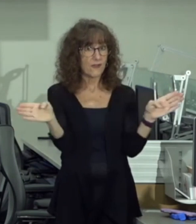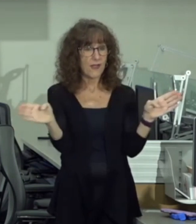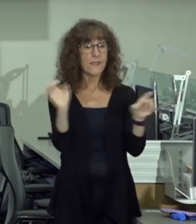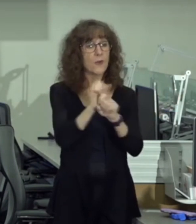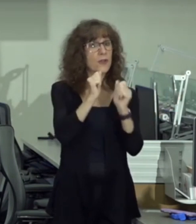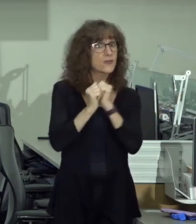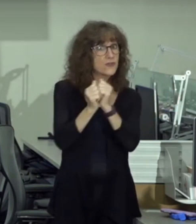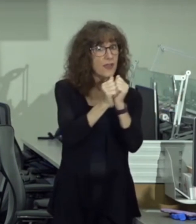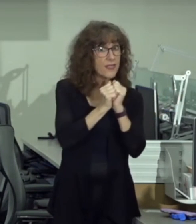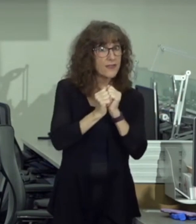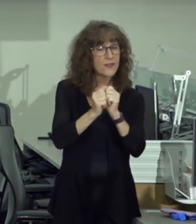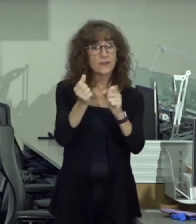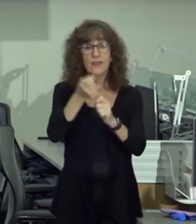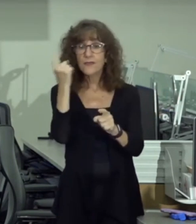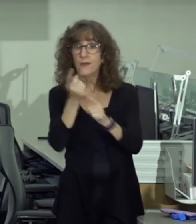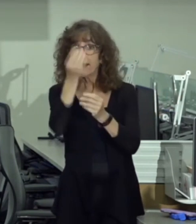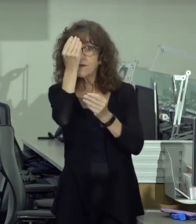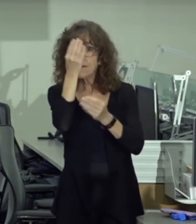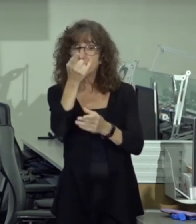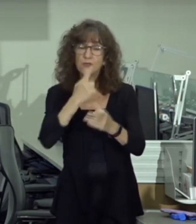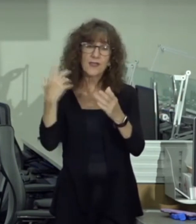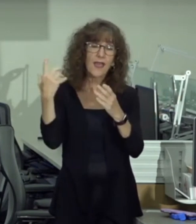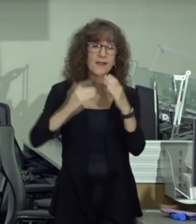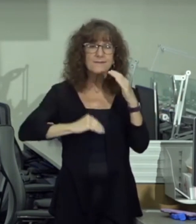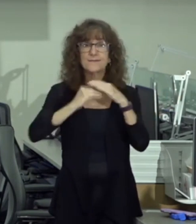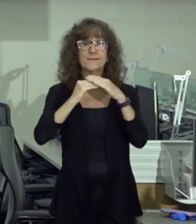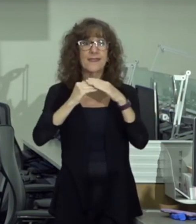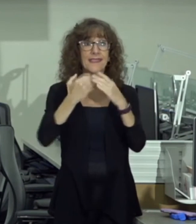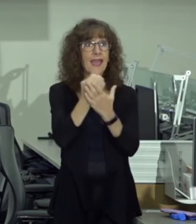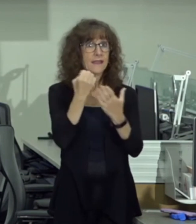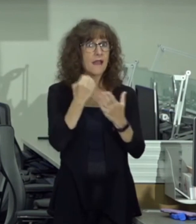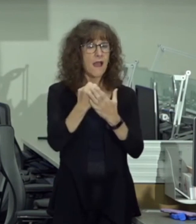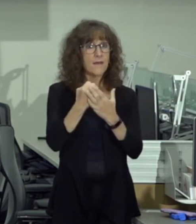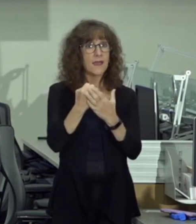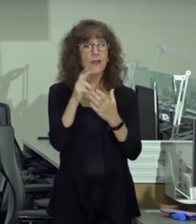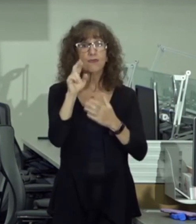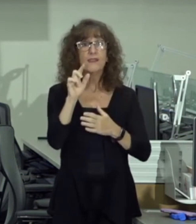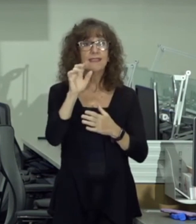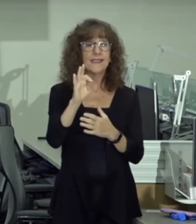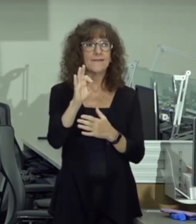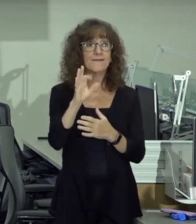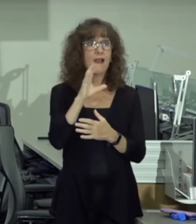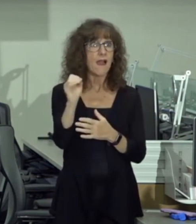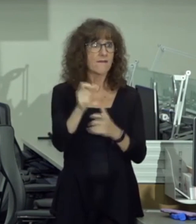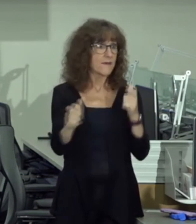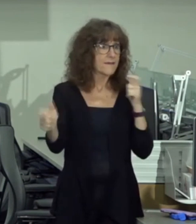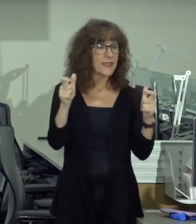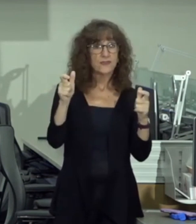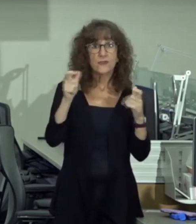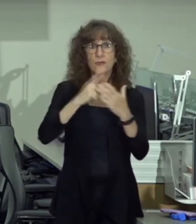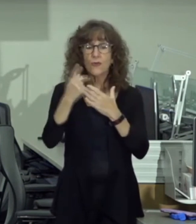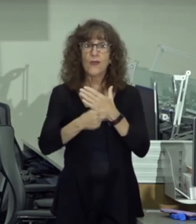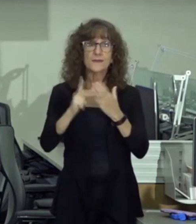working together to get the right information, we can maximize the economic relief of major projects and programs at every